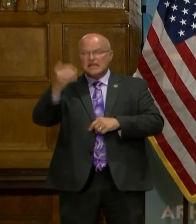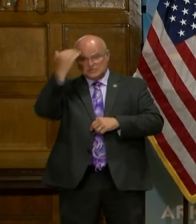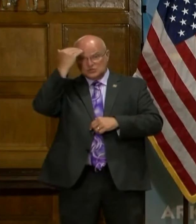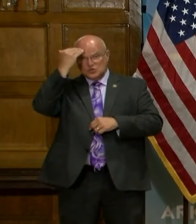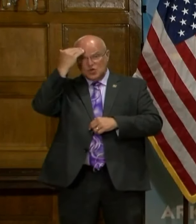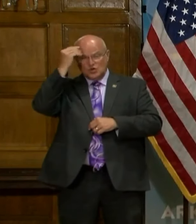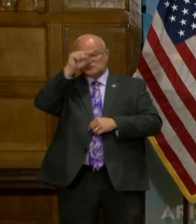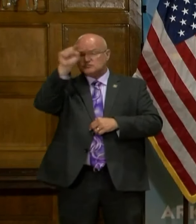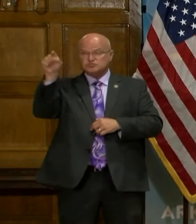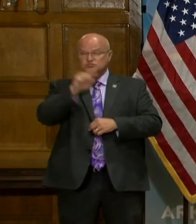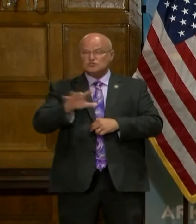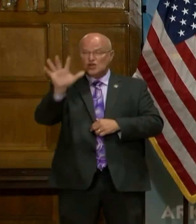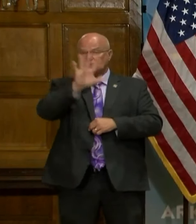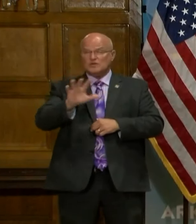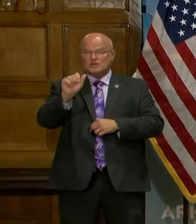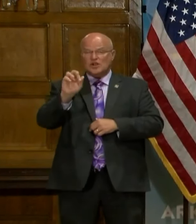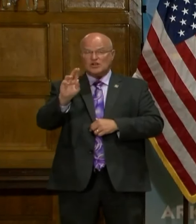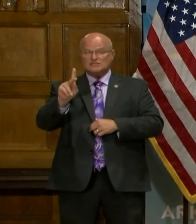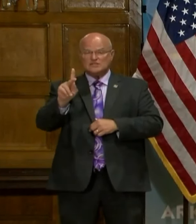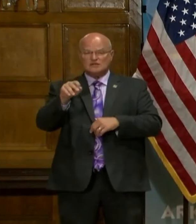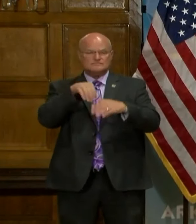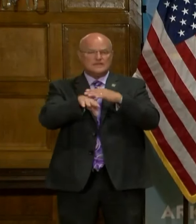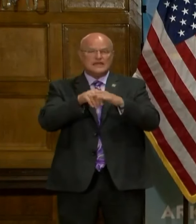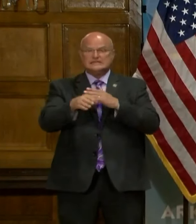known. And so that access is there.